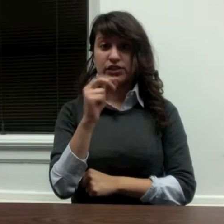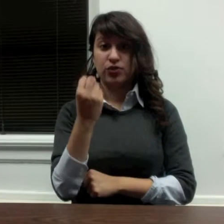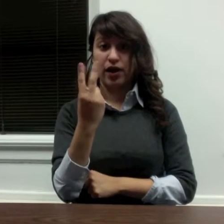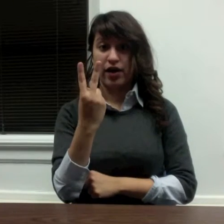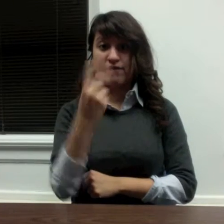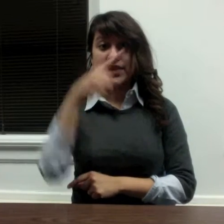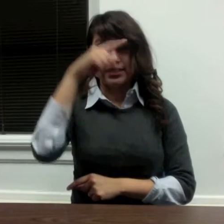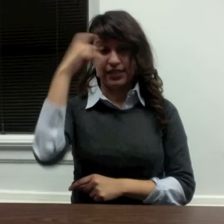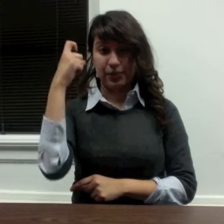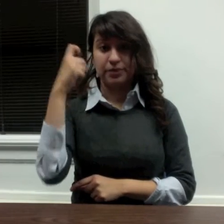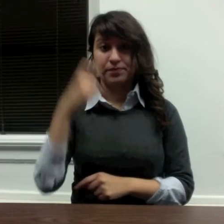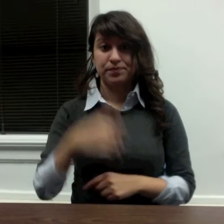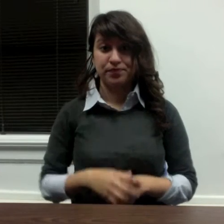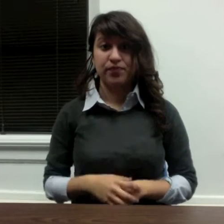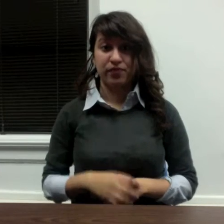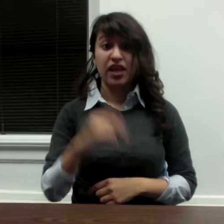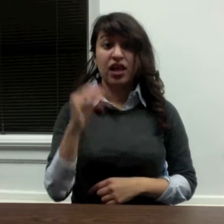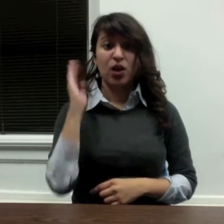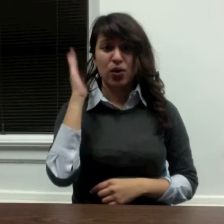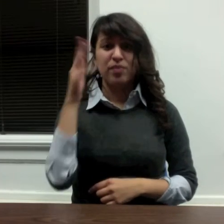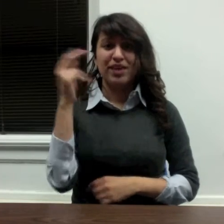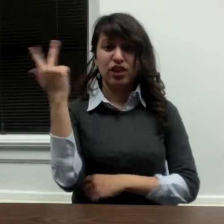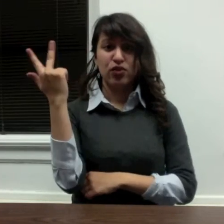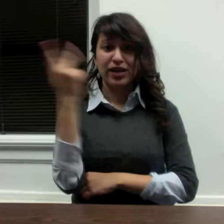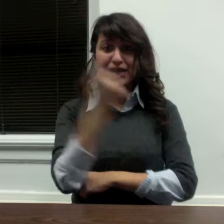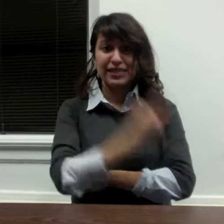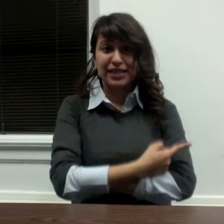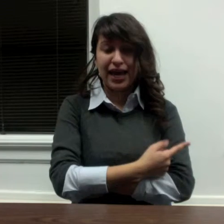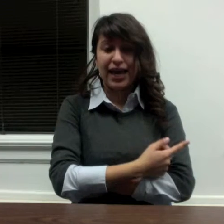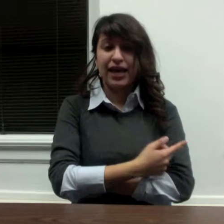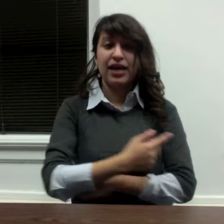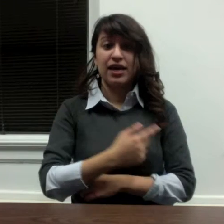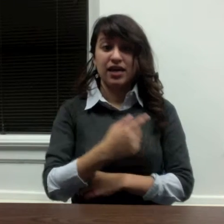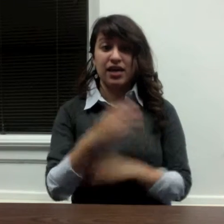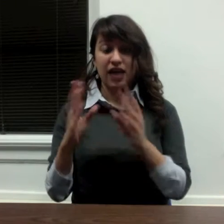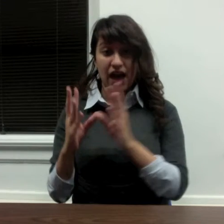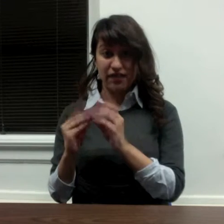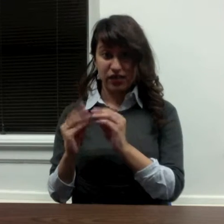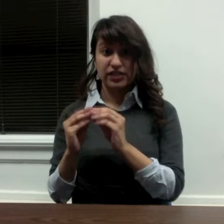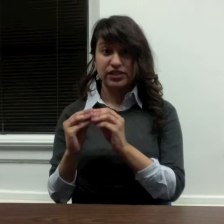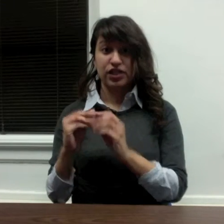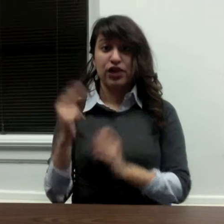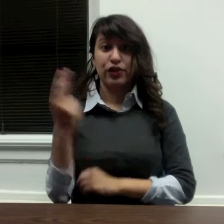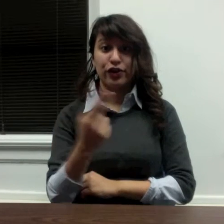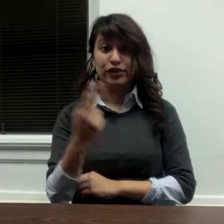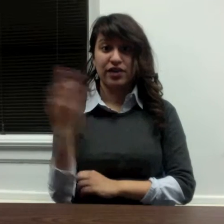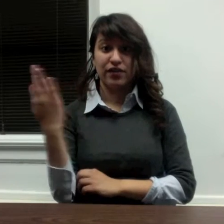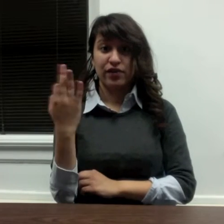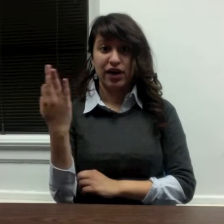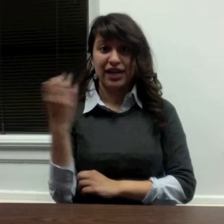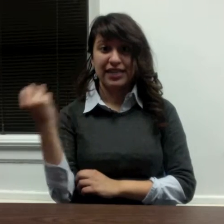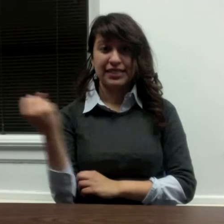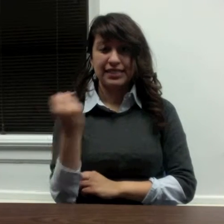It's going to be a 3-day conference, Thursday, Friday, and Saturday. I think it is